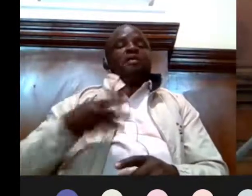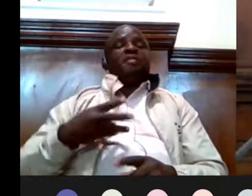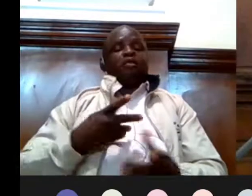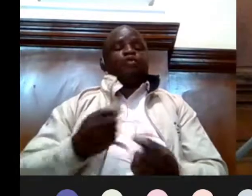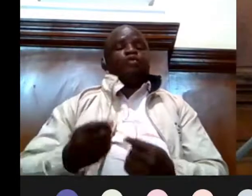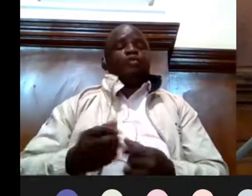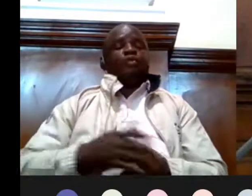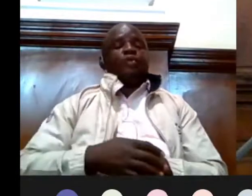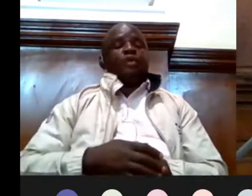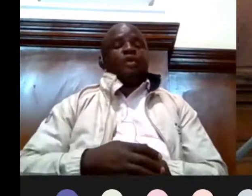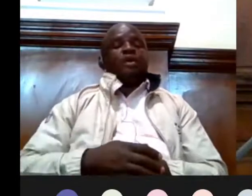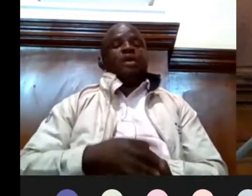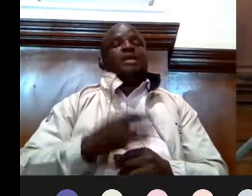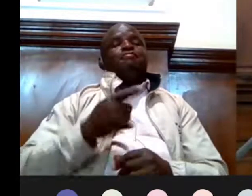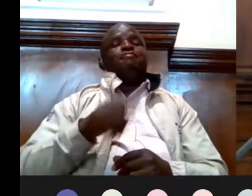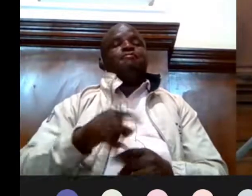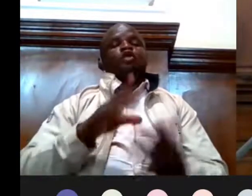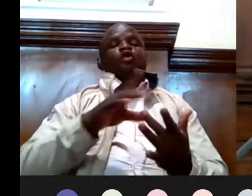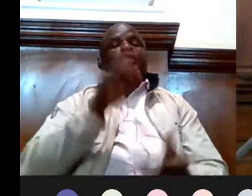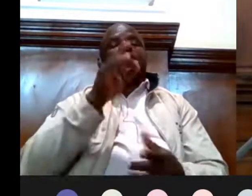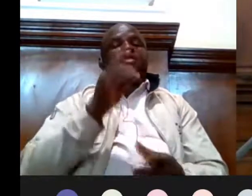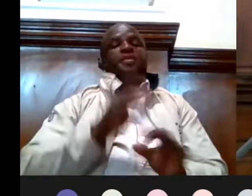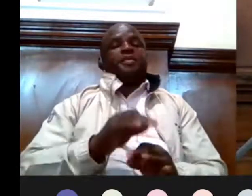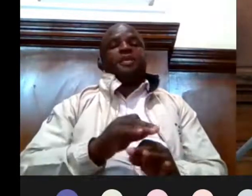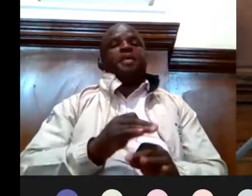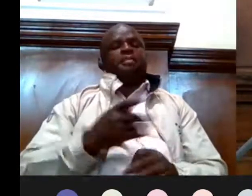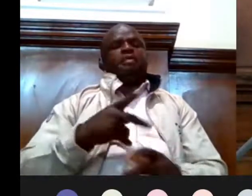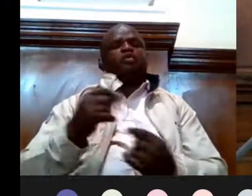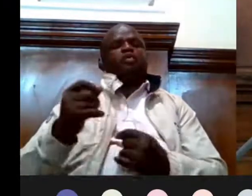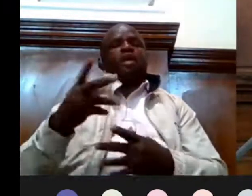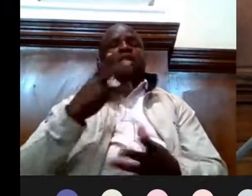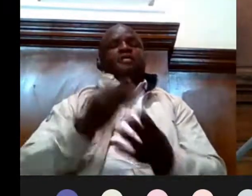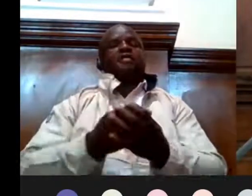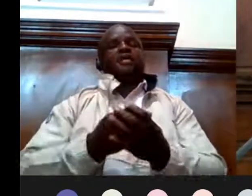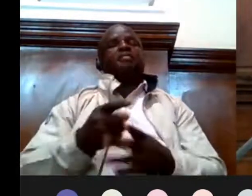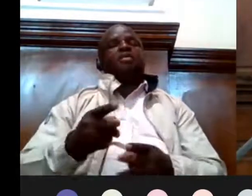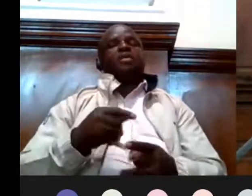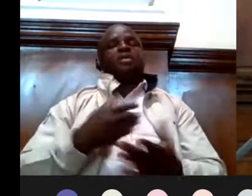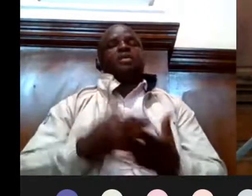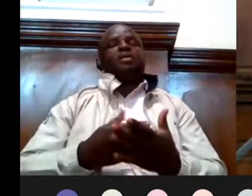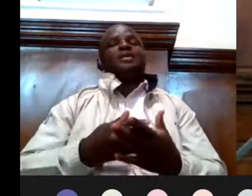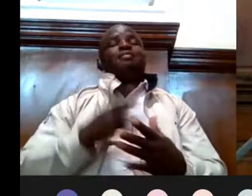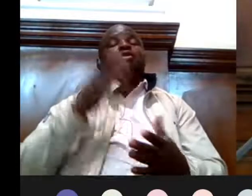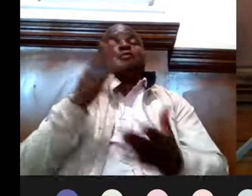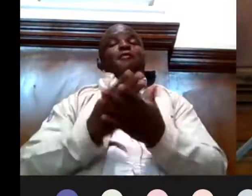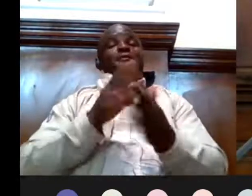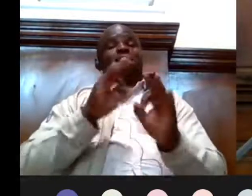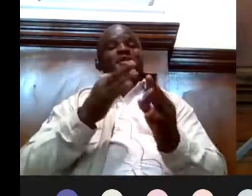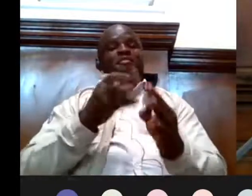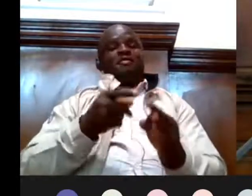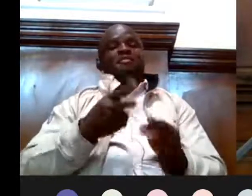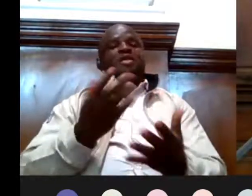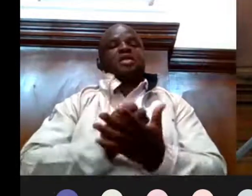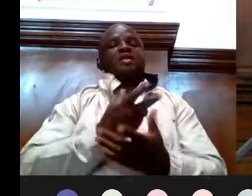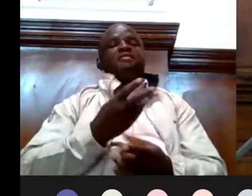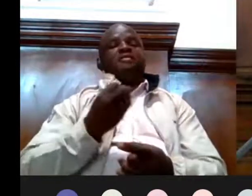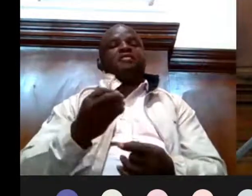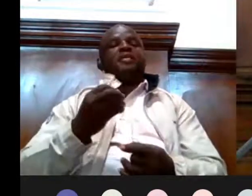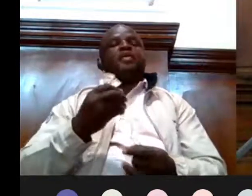do. There is no choice but to do everything possible to make sure their family is safe and